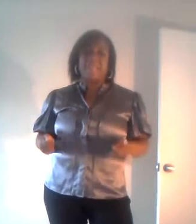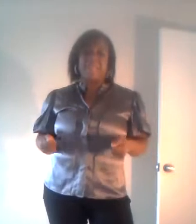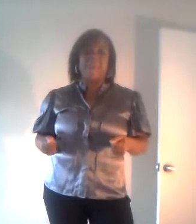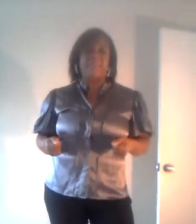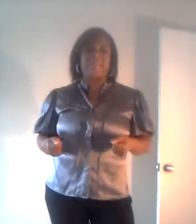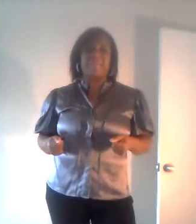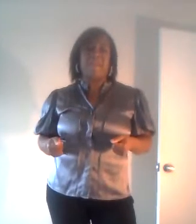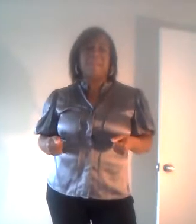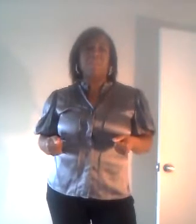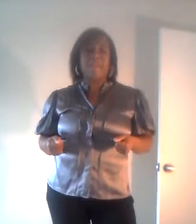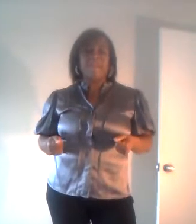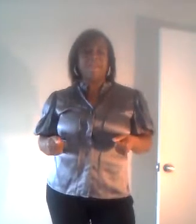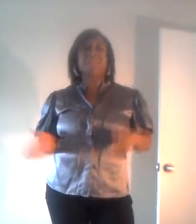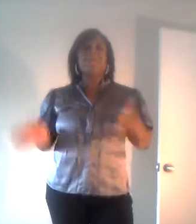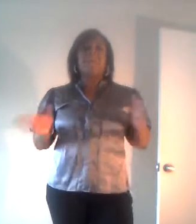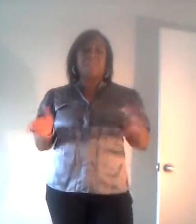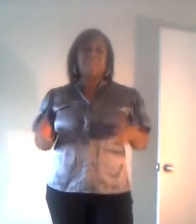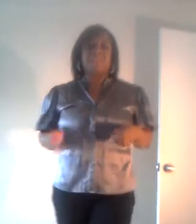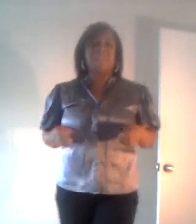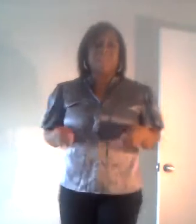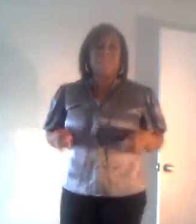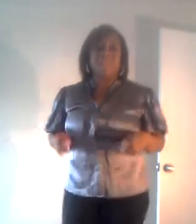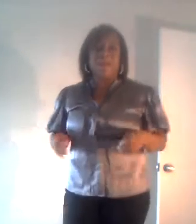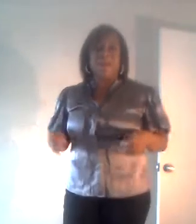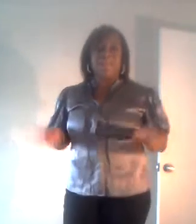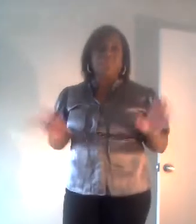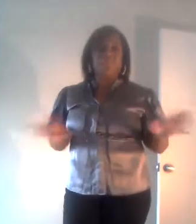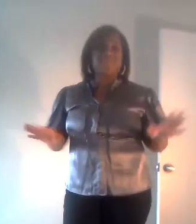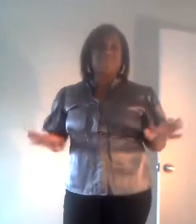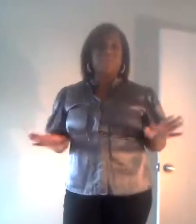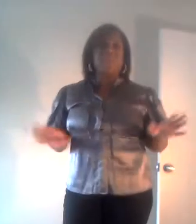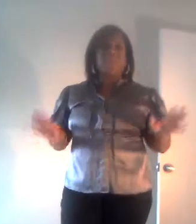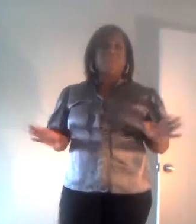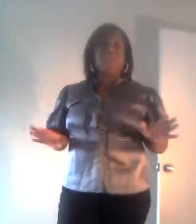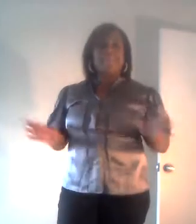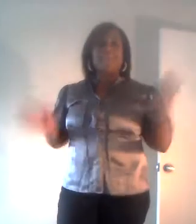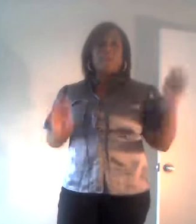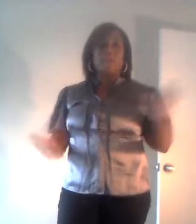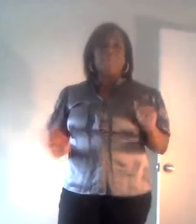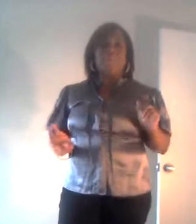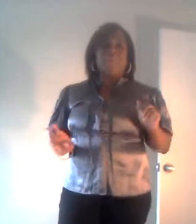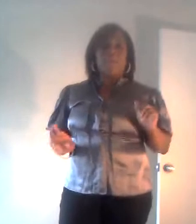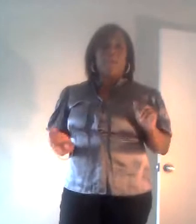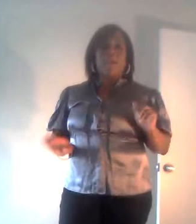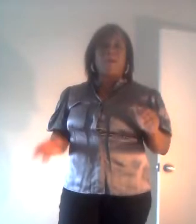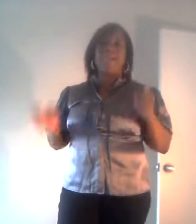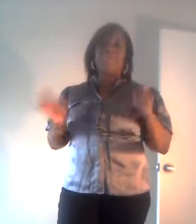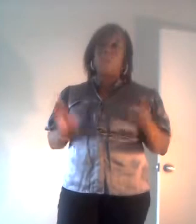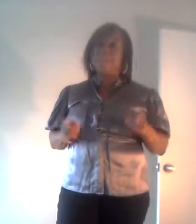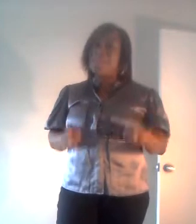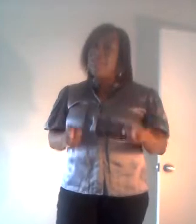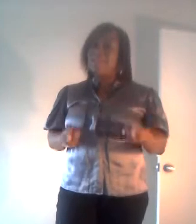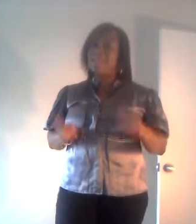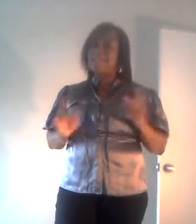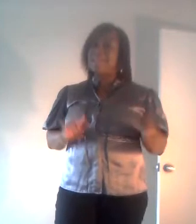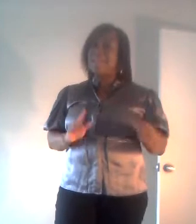my 195 weigh in. But I was down to 195 in the course of 3 weeks. I wasn't eating well. And more importantly than not the